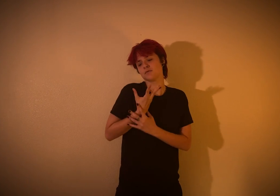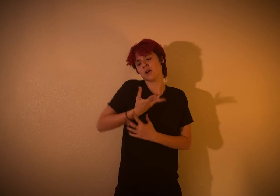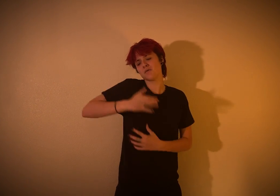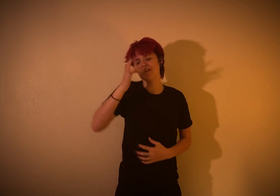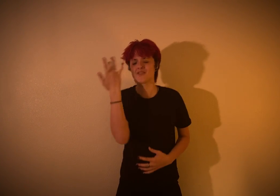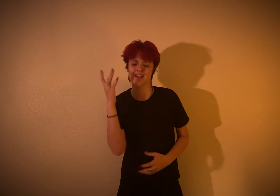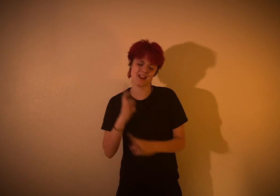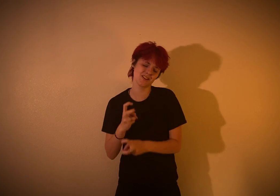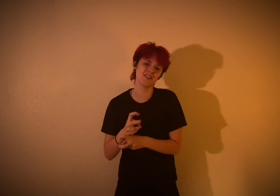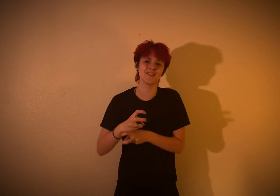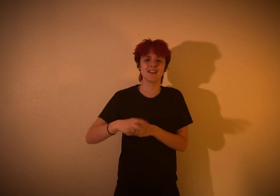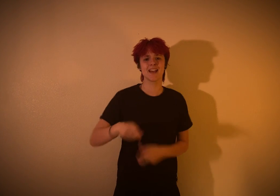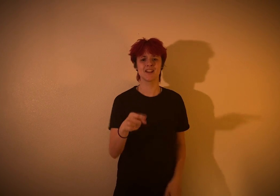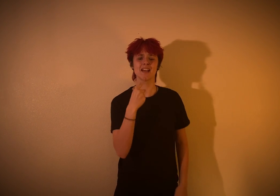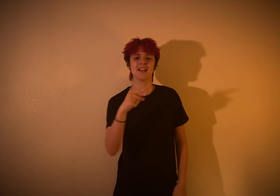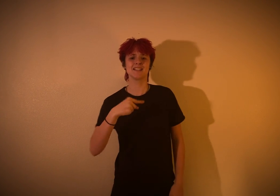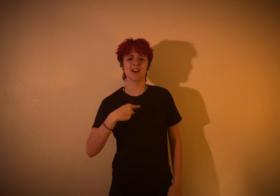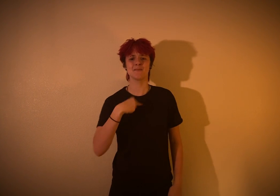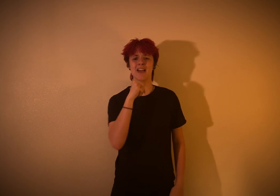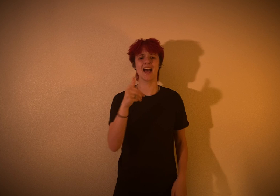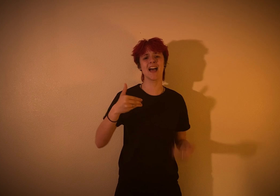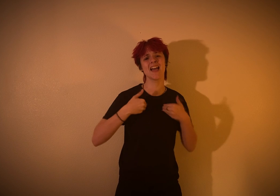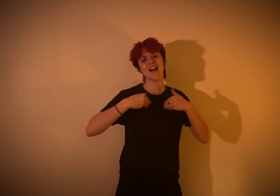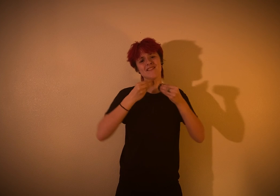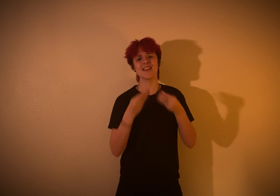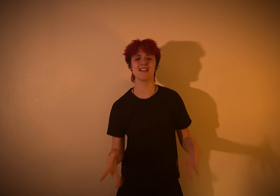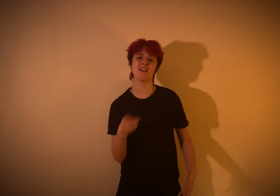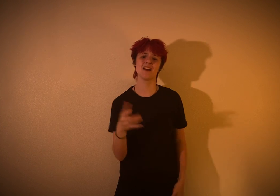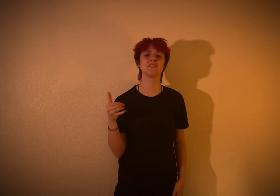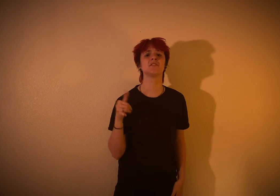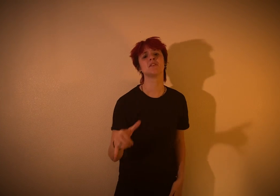growing is hard to forget. Tell me I haven't lost you yet.